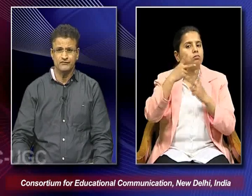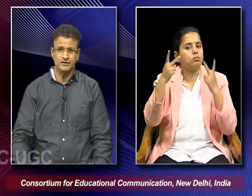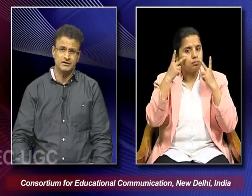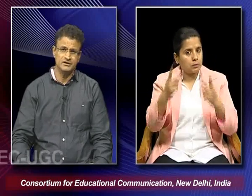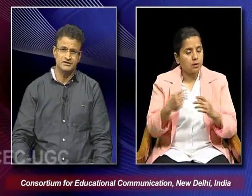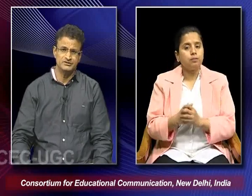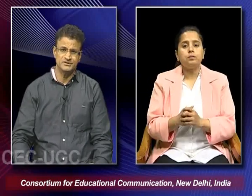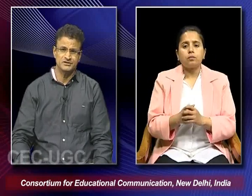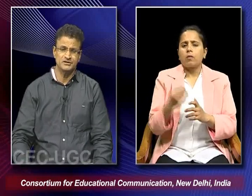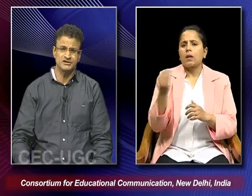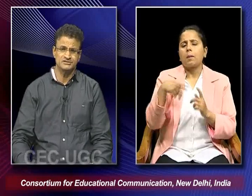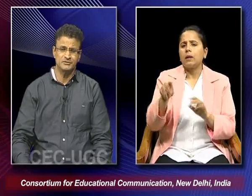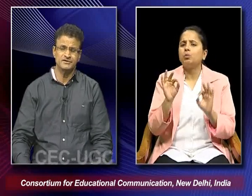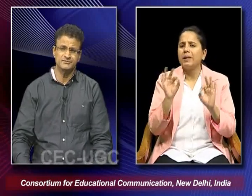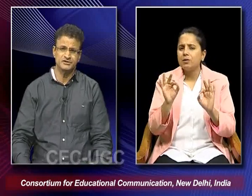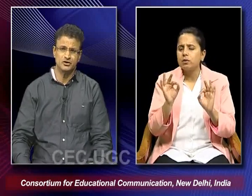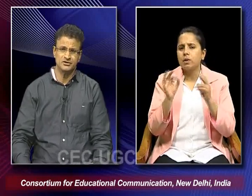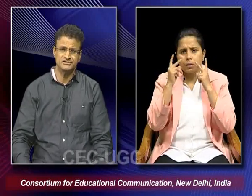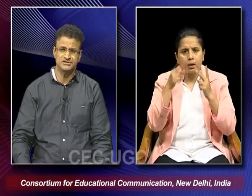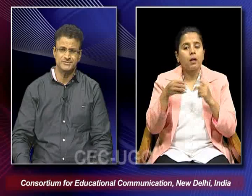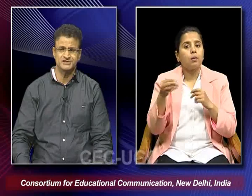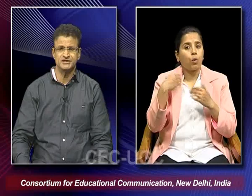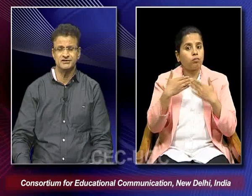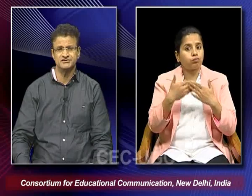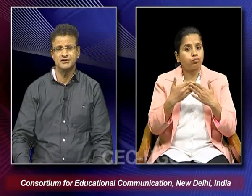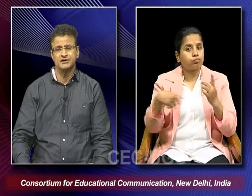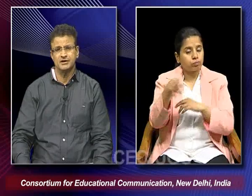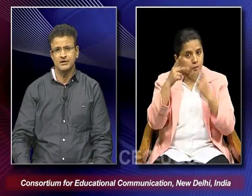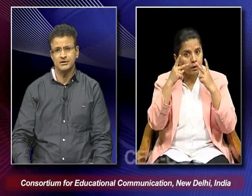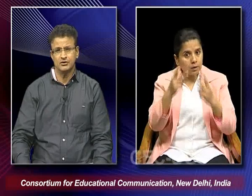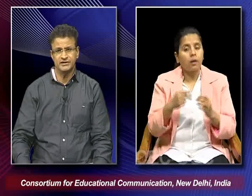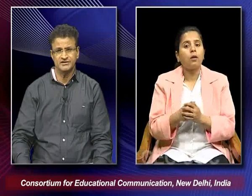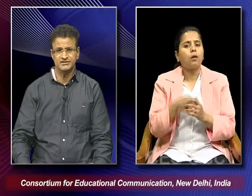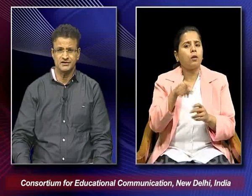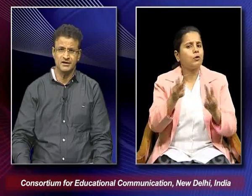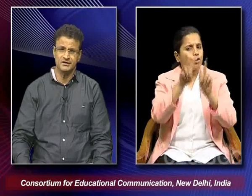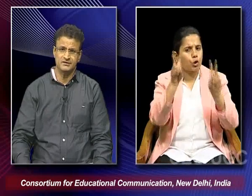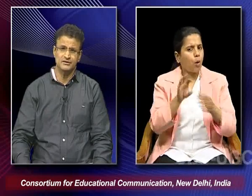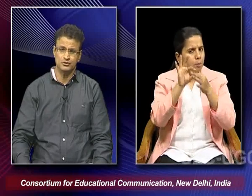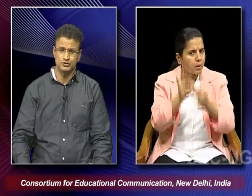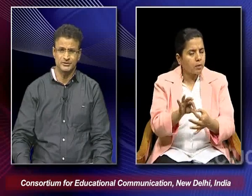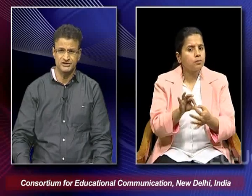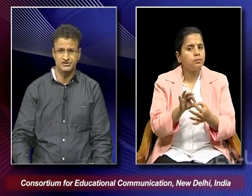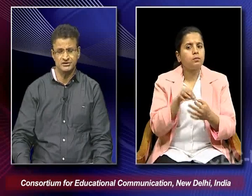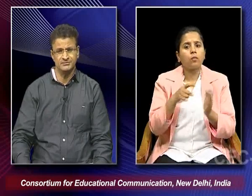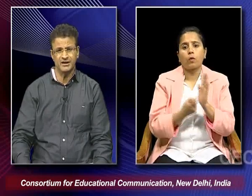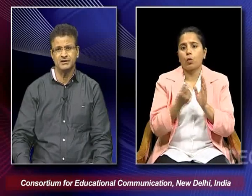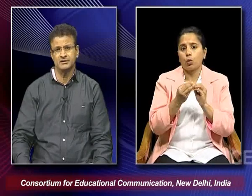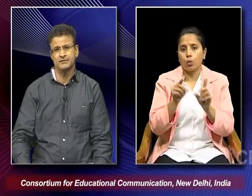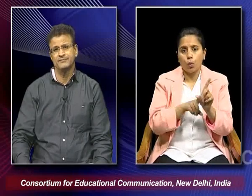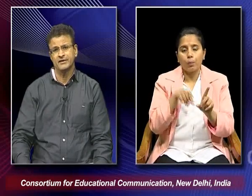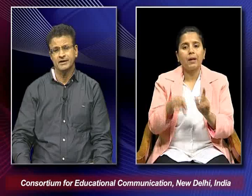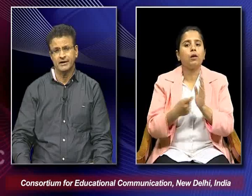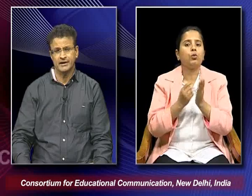of some of the scholars, especially in this context, are Ruby Rich,